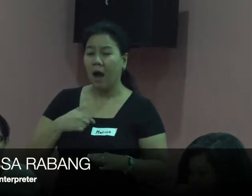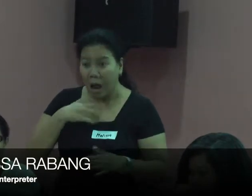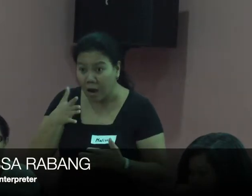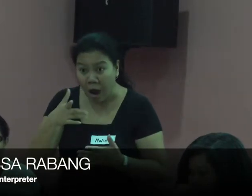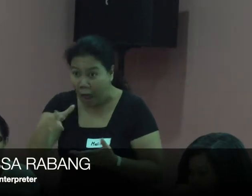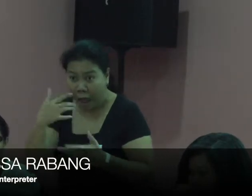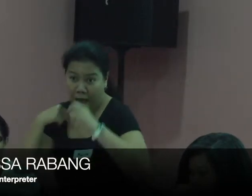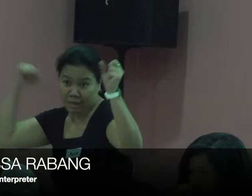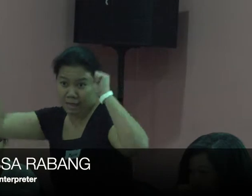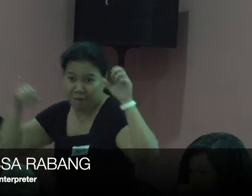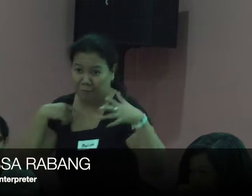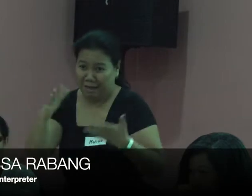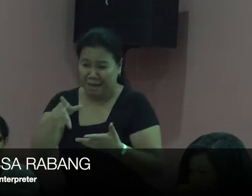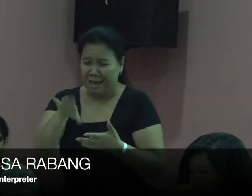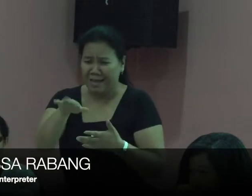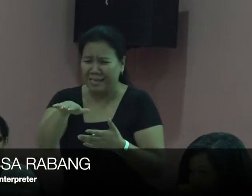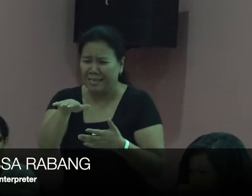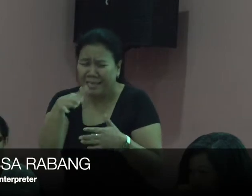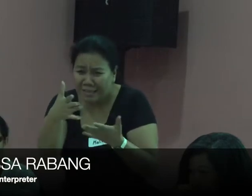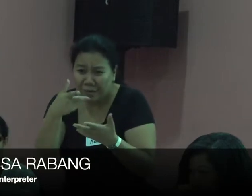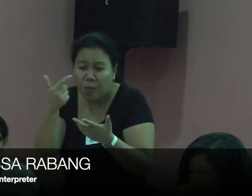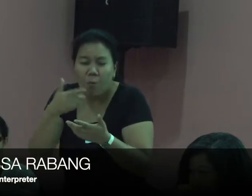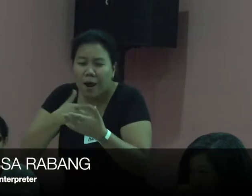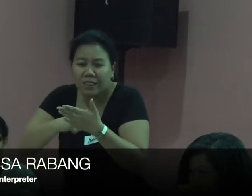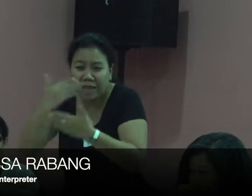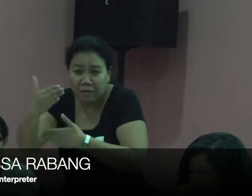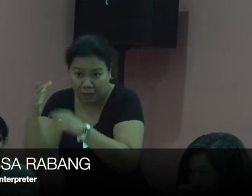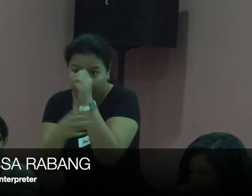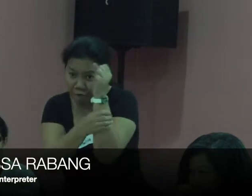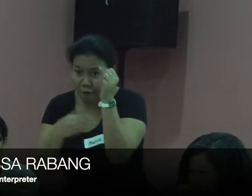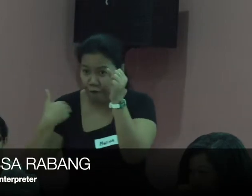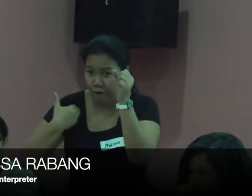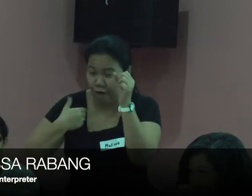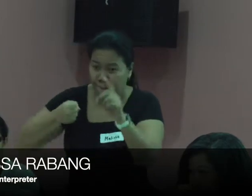yun kasi may takot din na nararamdaman eh.